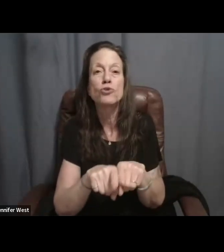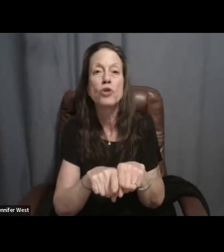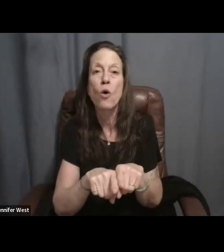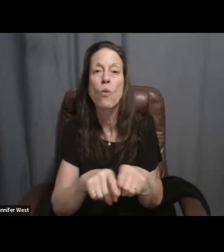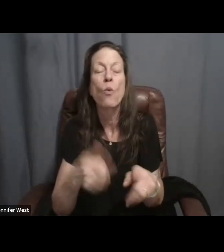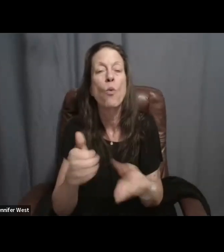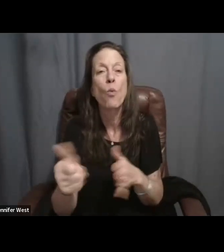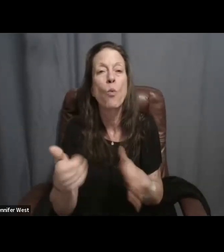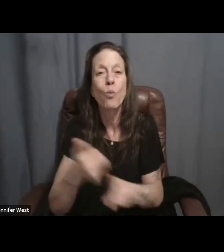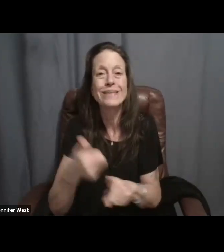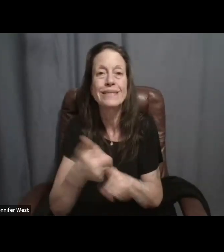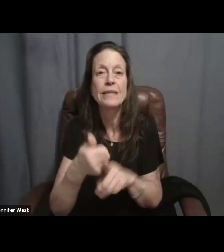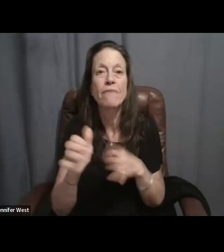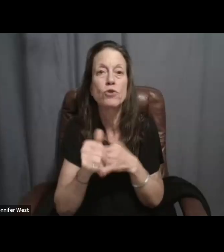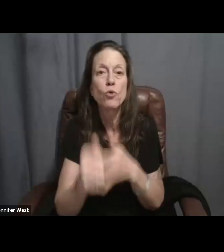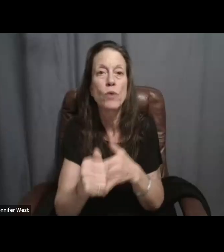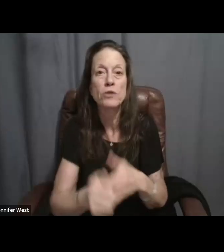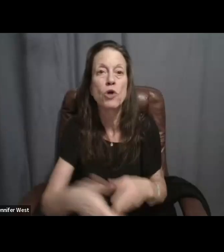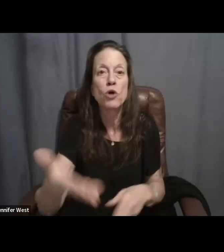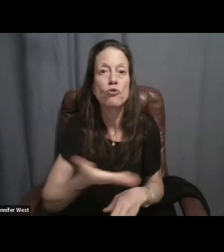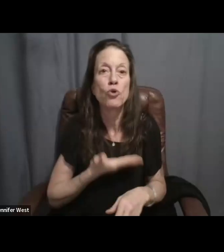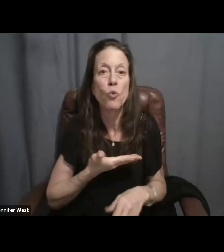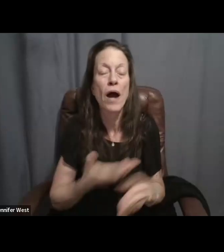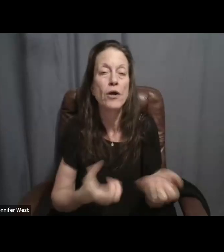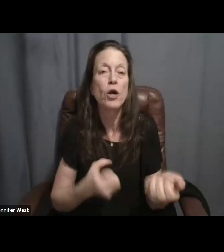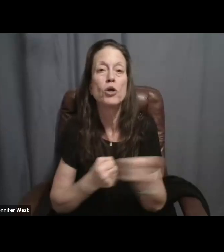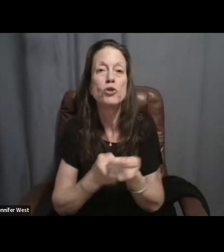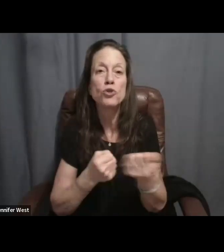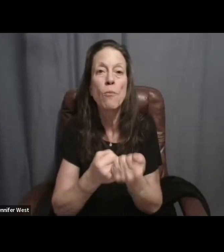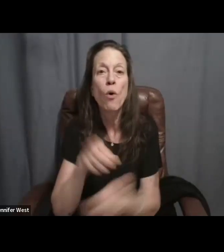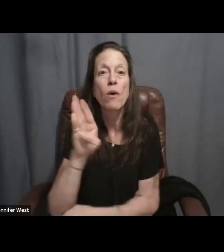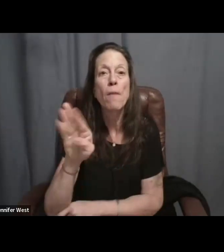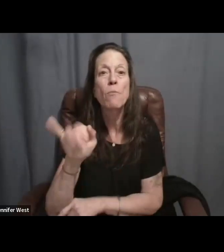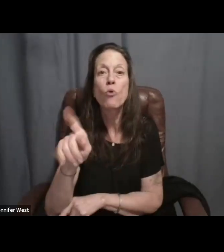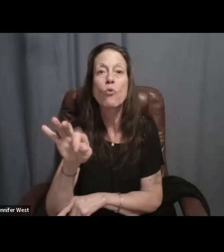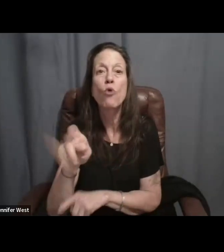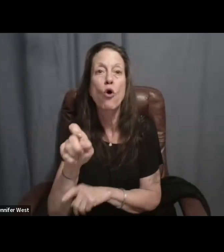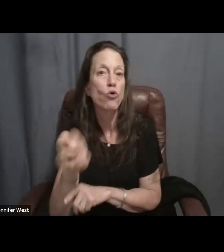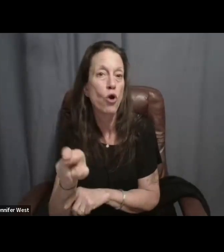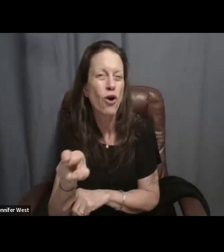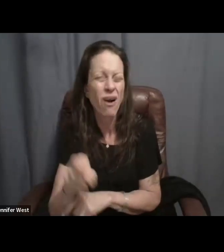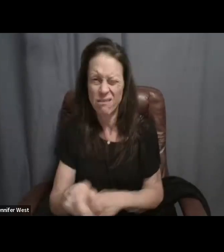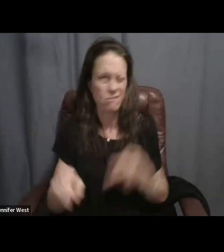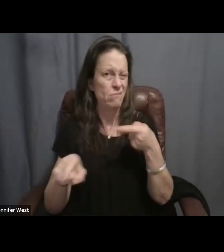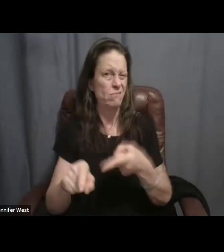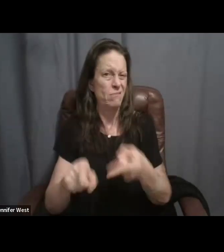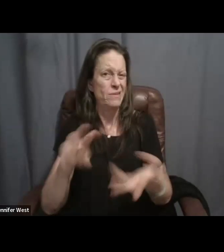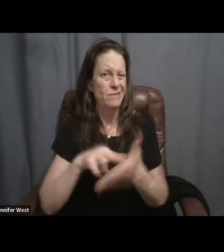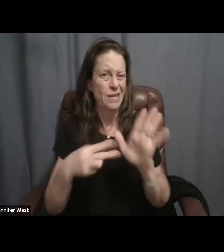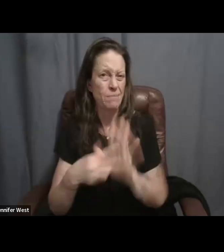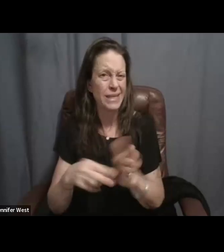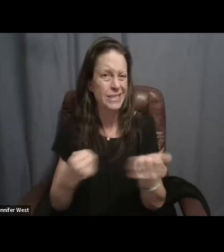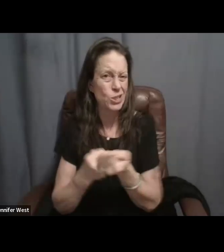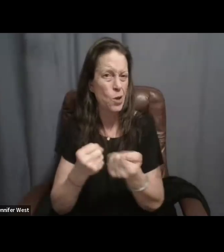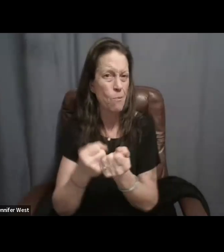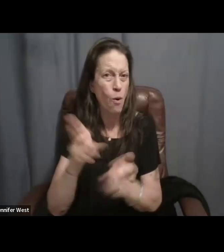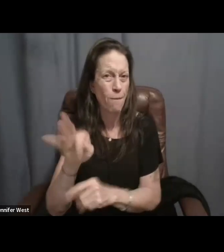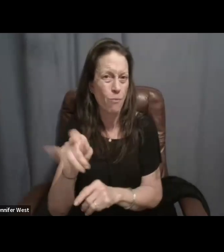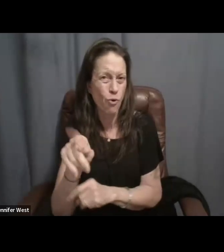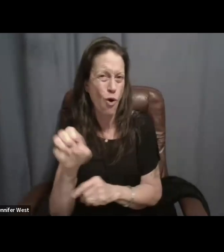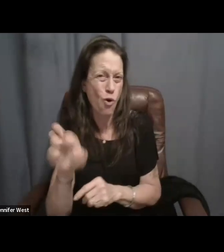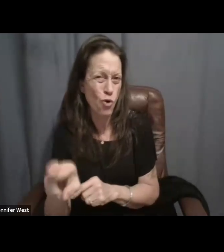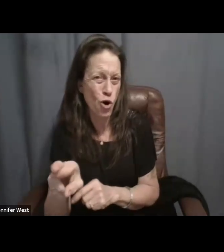self-direction, you hire a support broker. So what is a support broker? Support broker, I kind of think about,